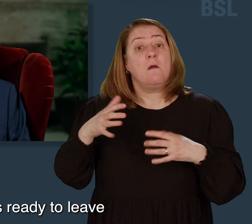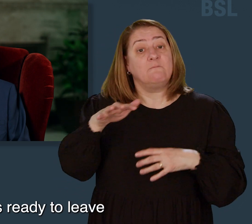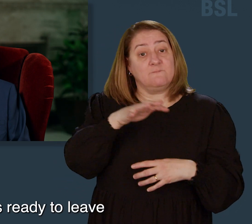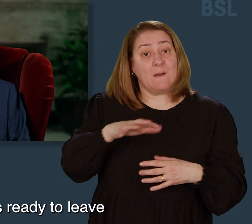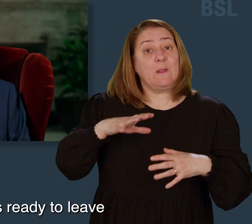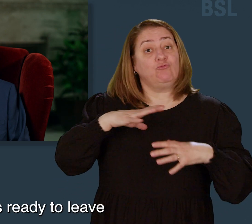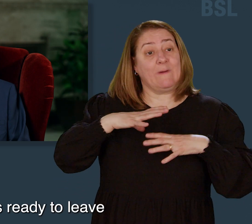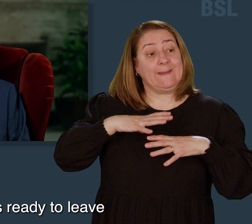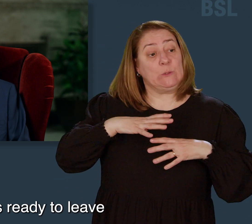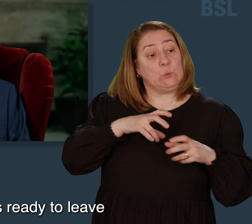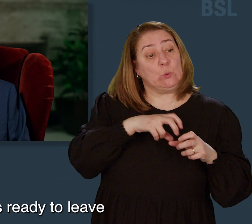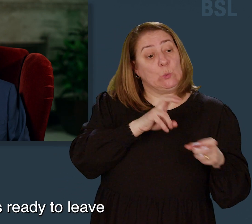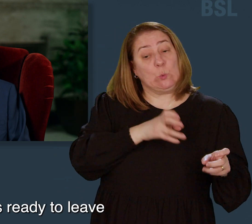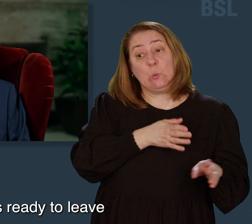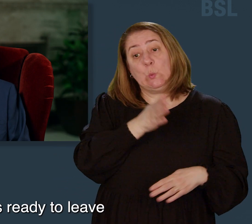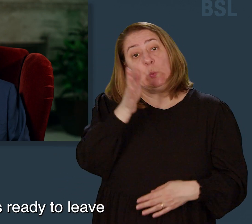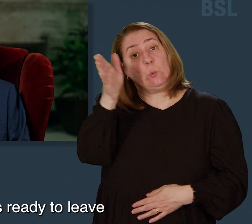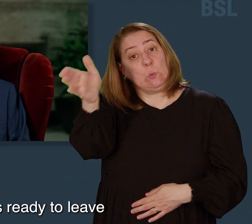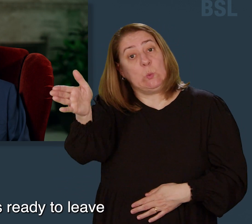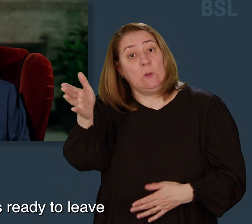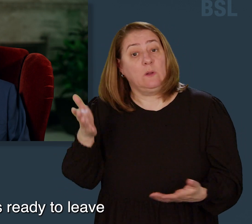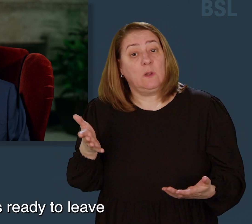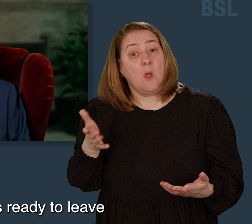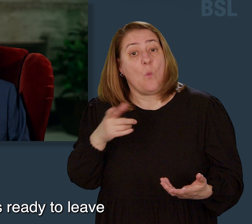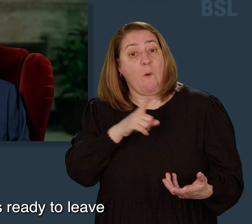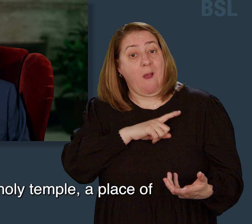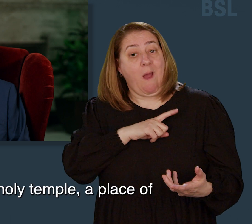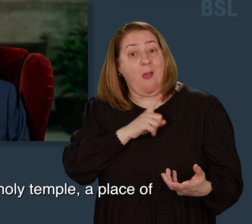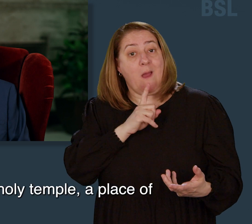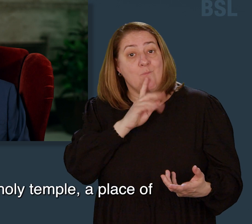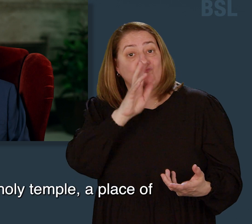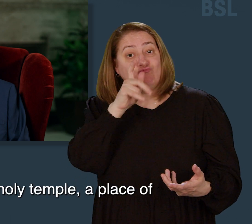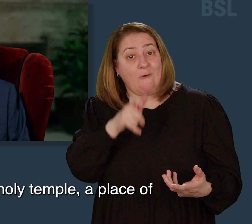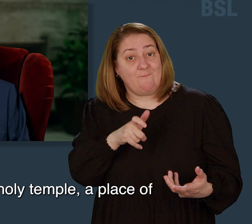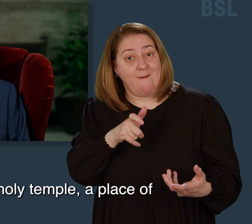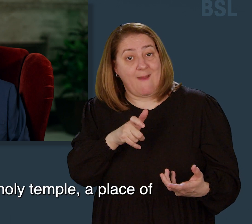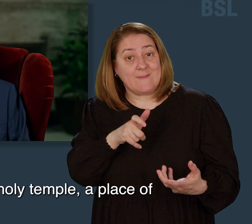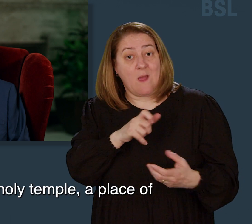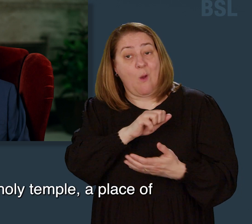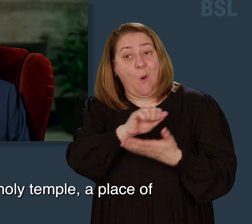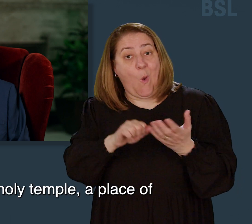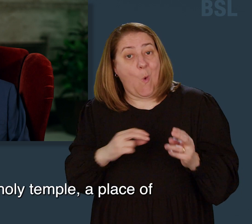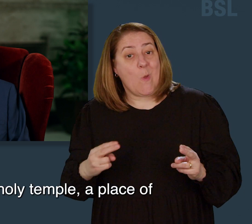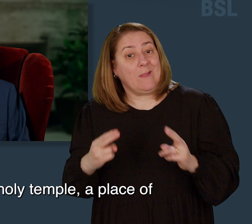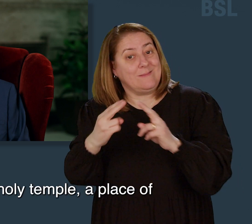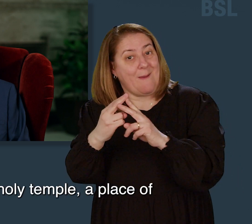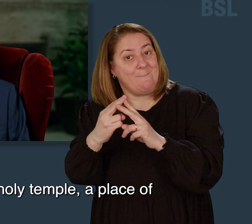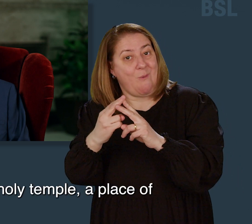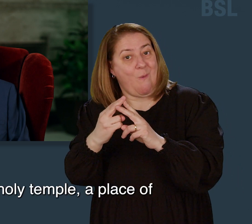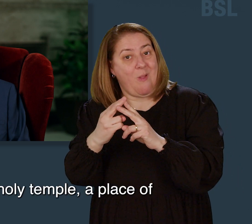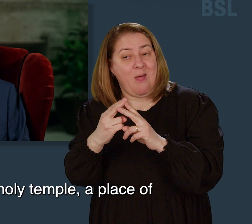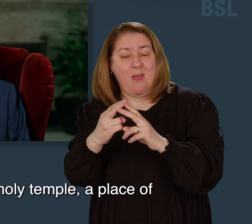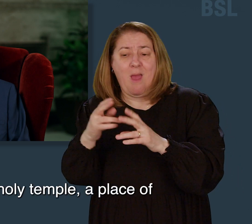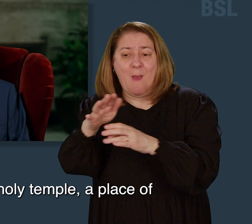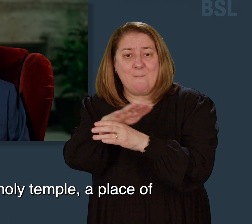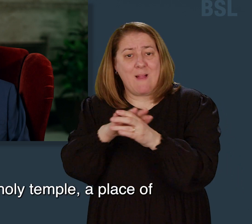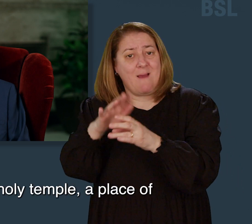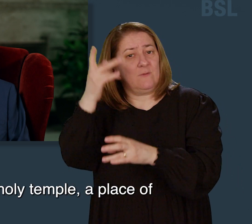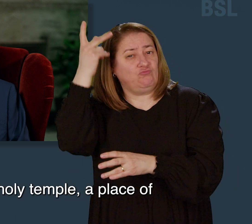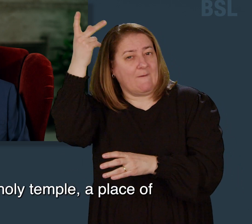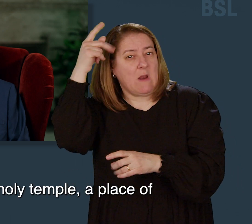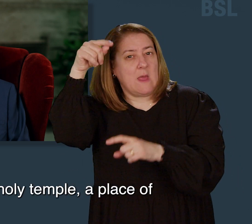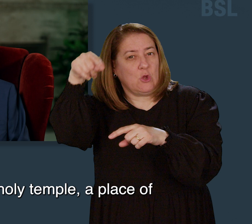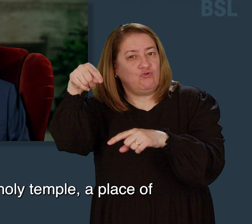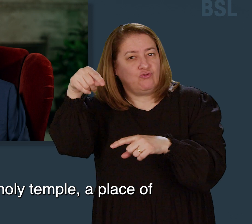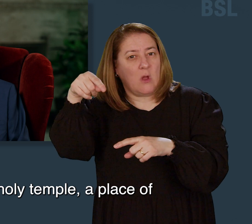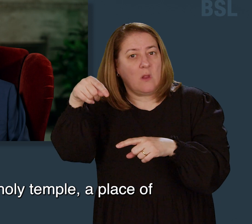However, our family was ready to leave because a prophet in a holy temple, a place